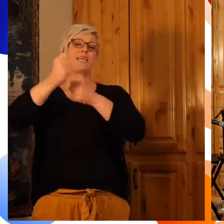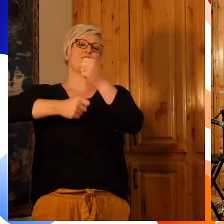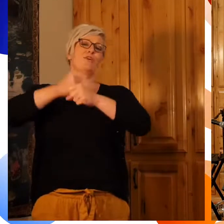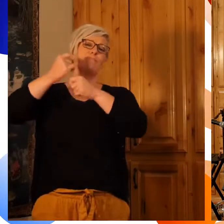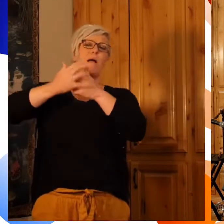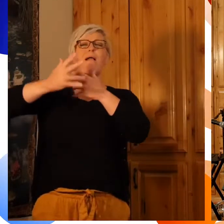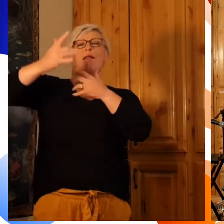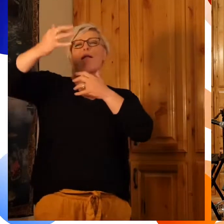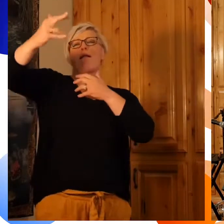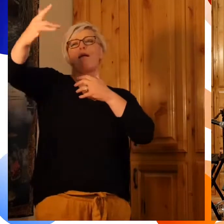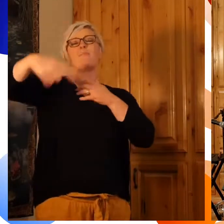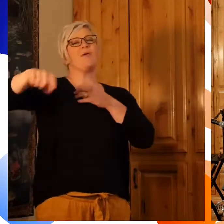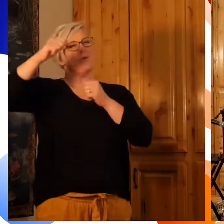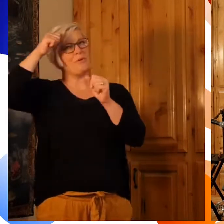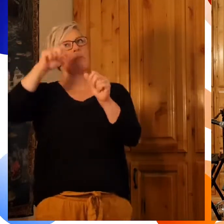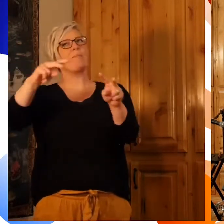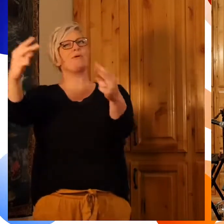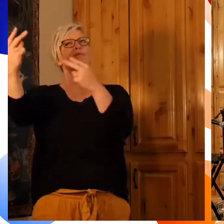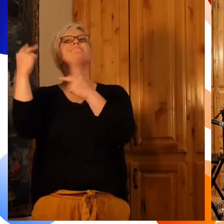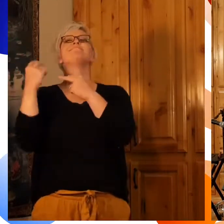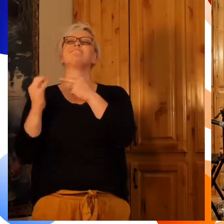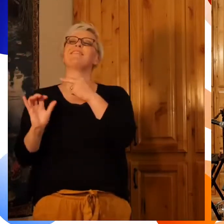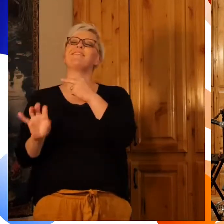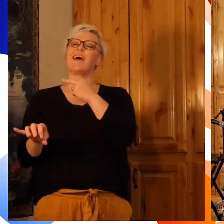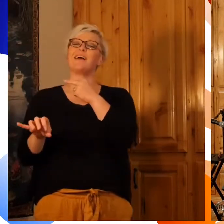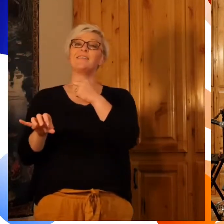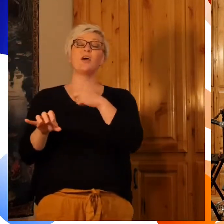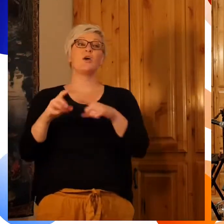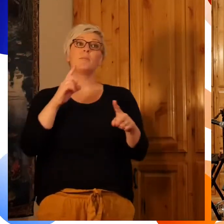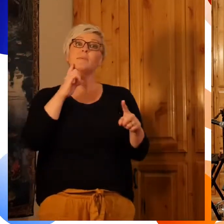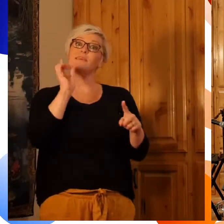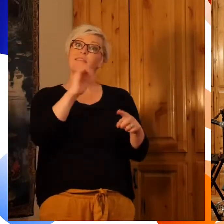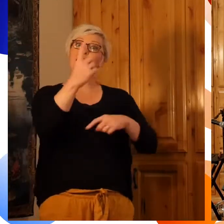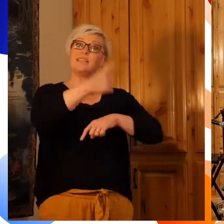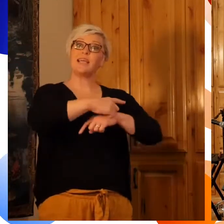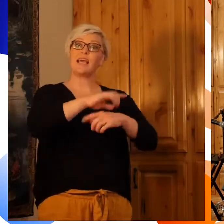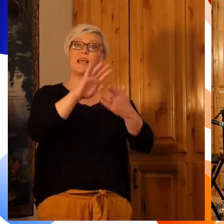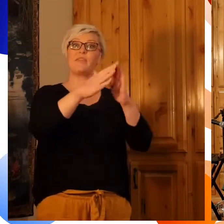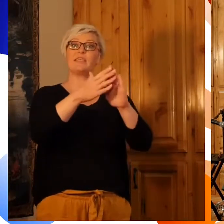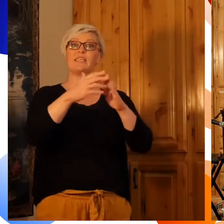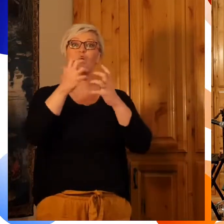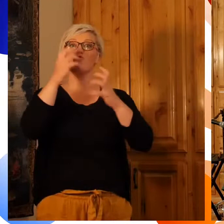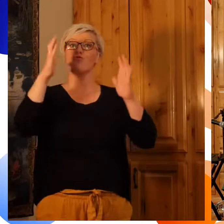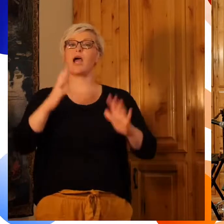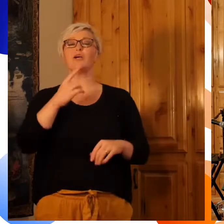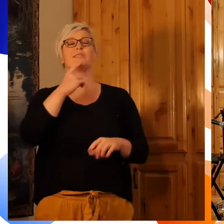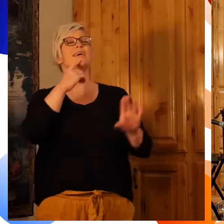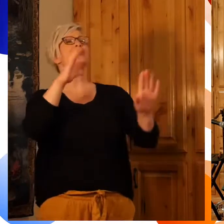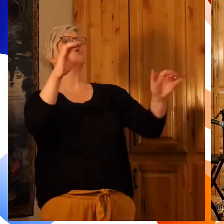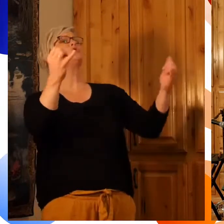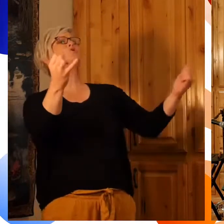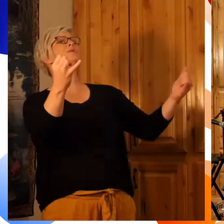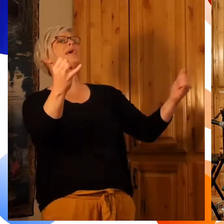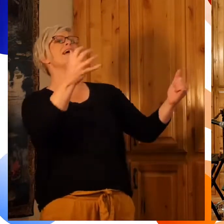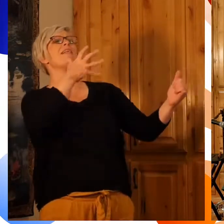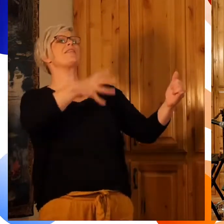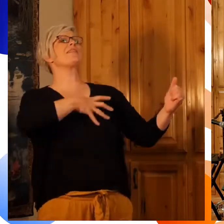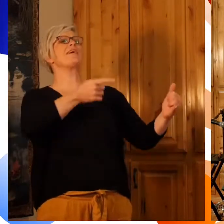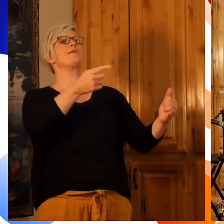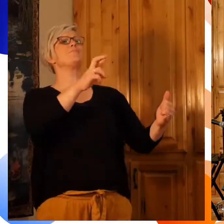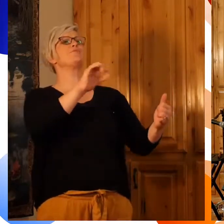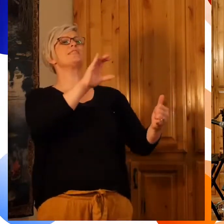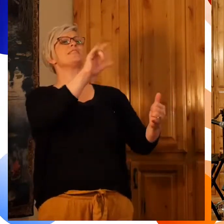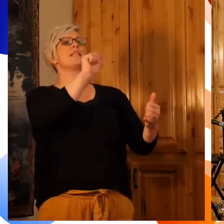about saying, today, the Lady Priscilla is married to Donald the